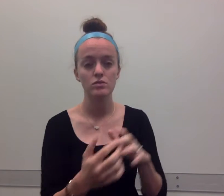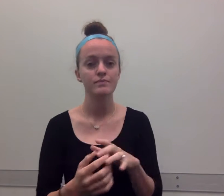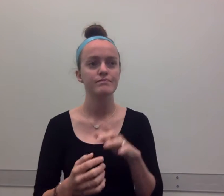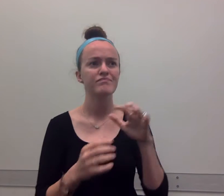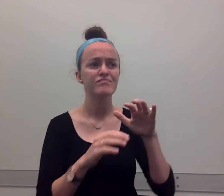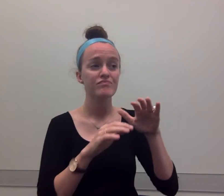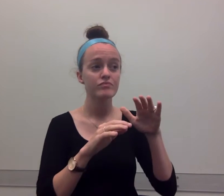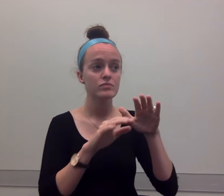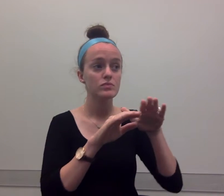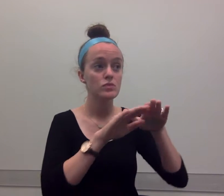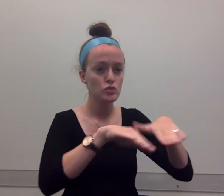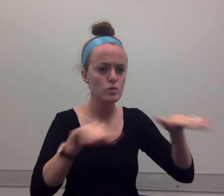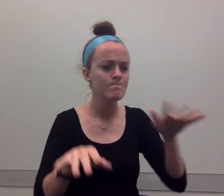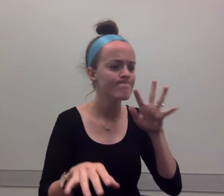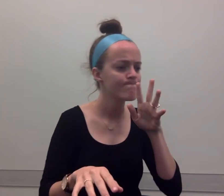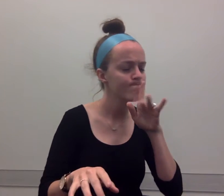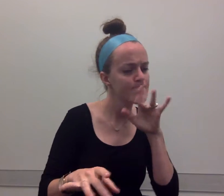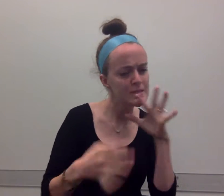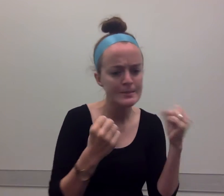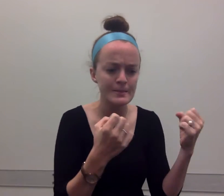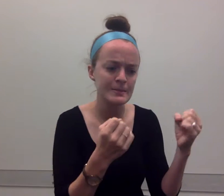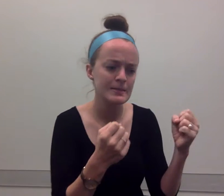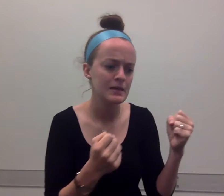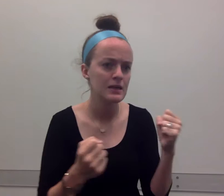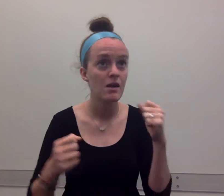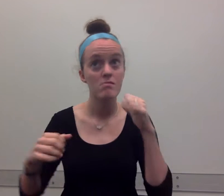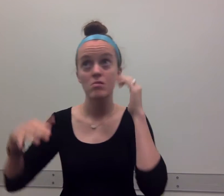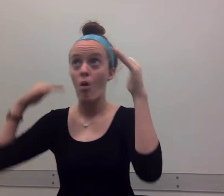same way to children that you do to adults.